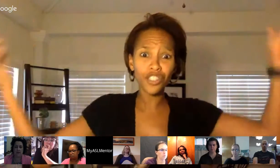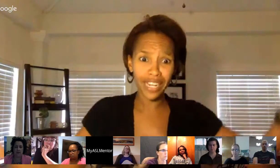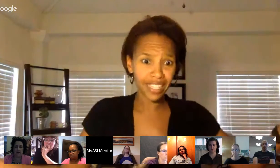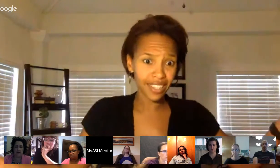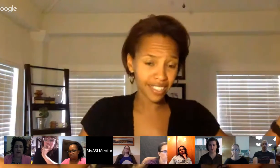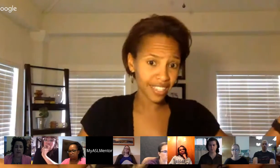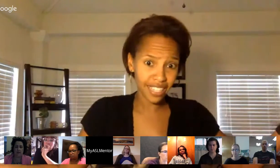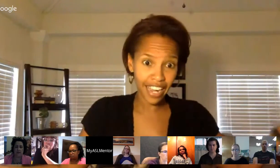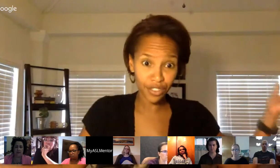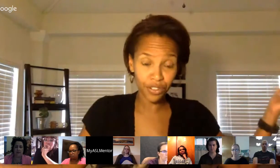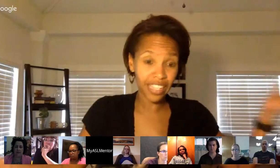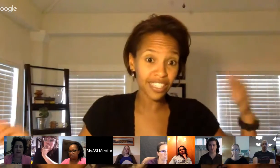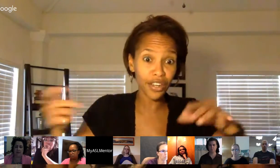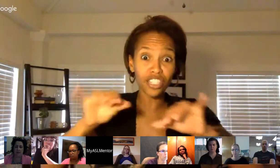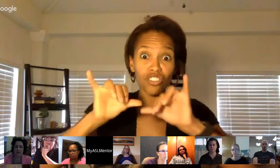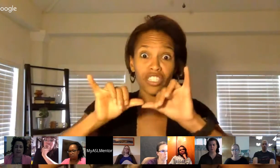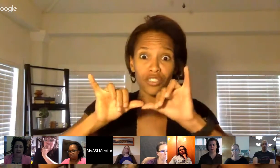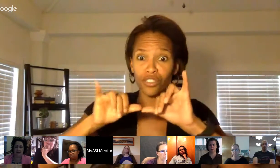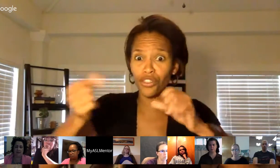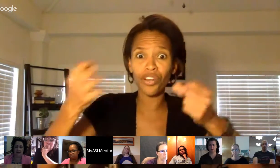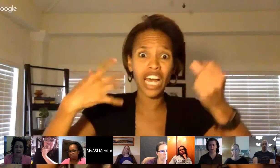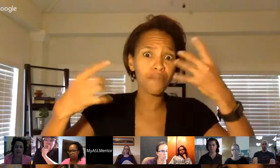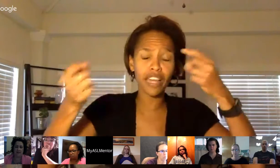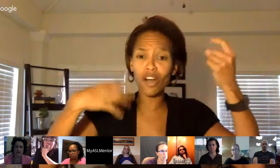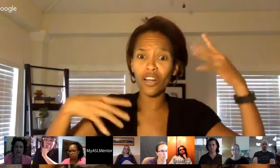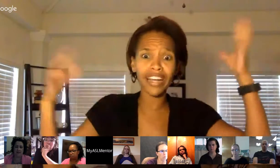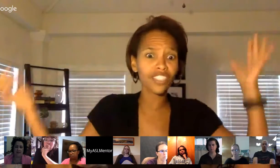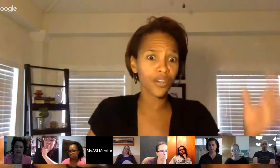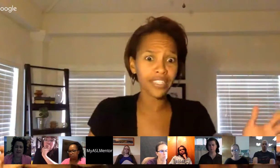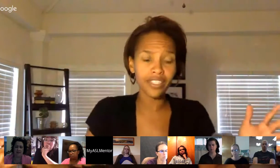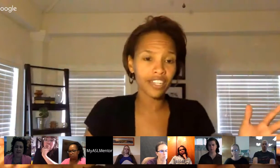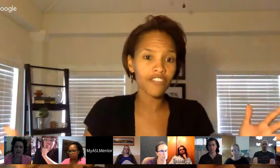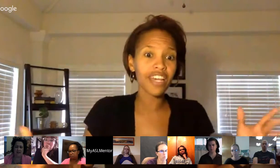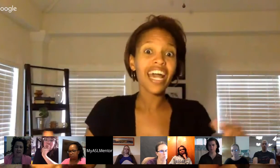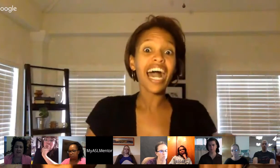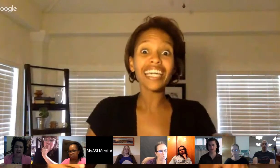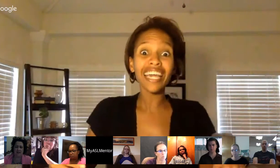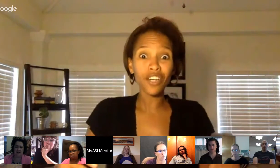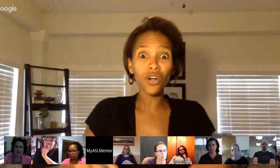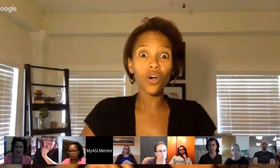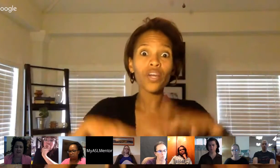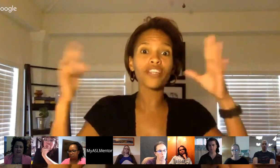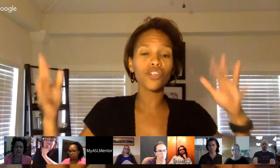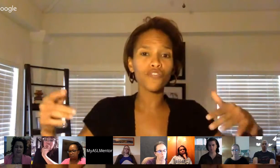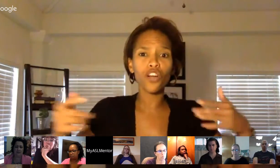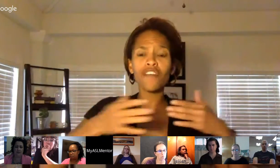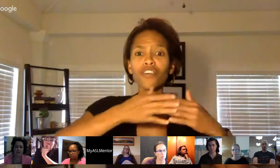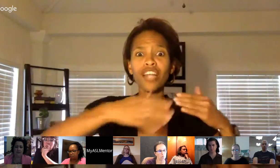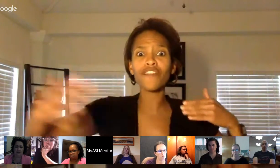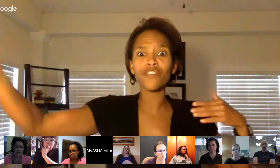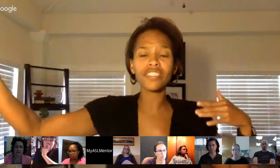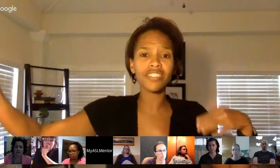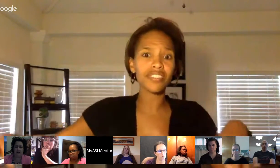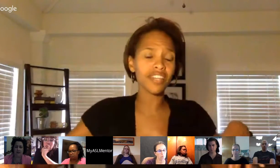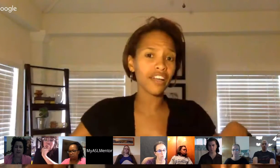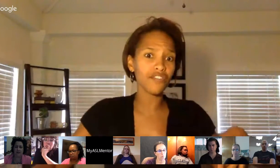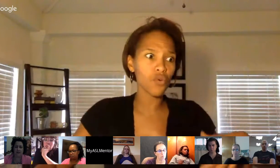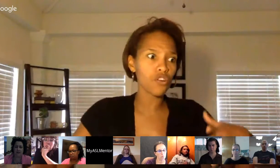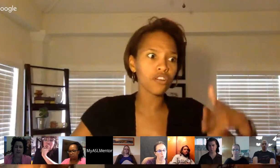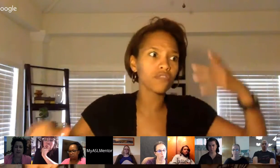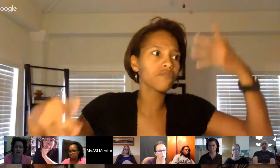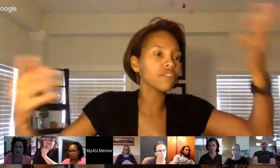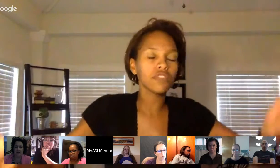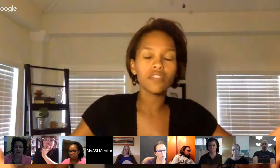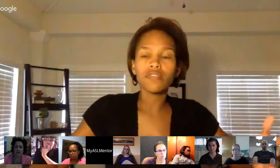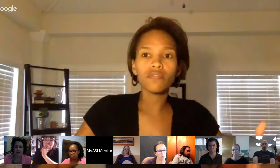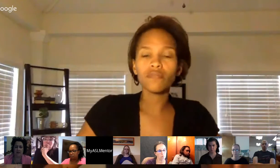kinds of crazy things that these guys are throwing. They're engineers, they're throwing out all kinds of crazy stuff. I can't go, okay, so forever and ever, this is the sign